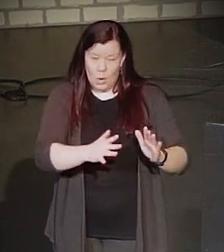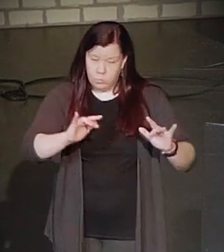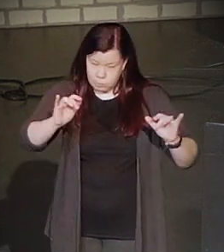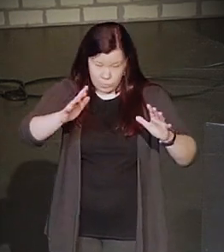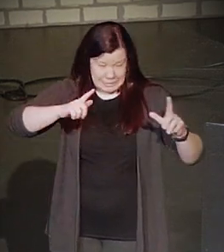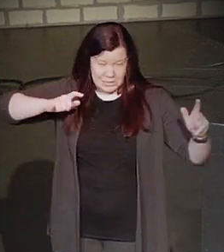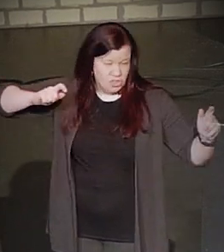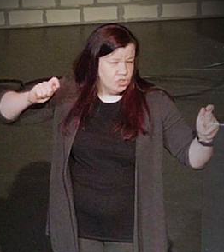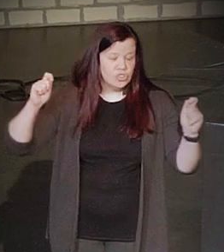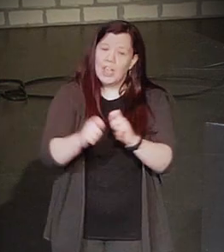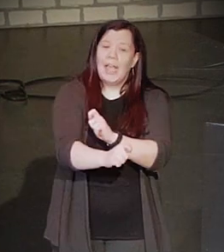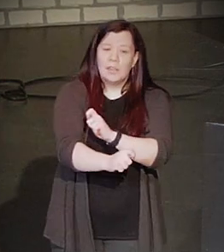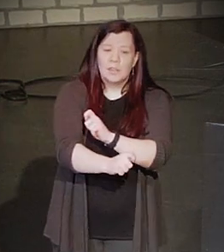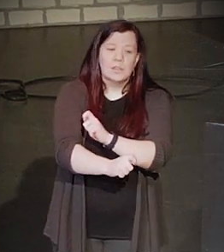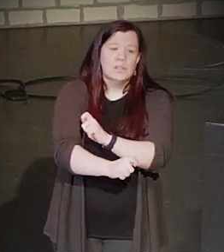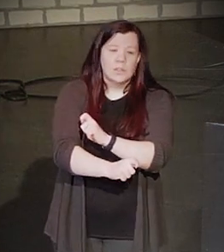cataclysmic change.